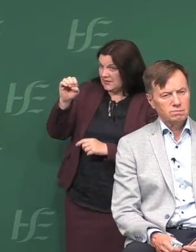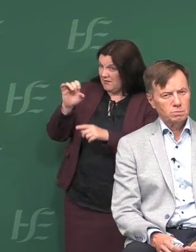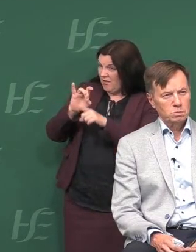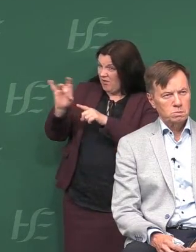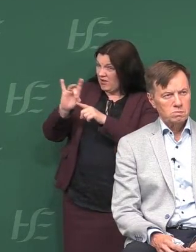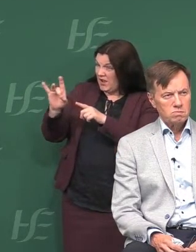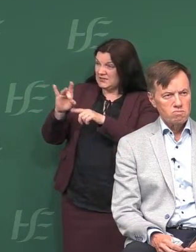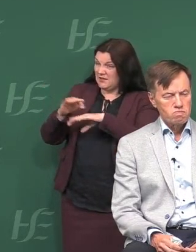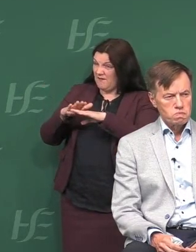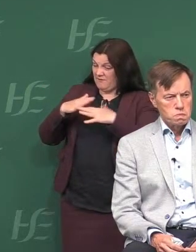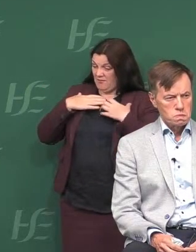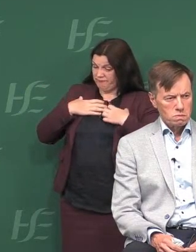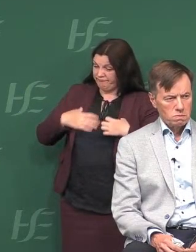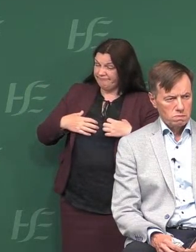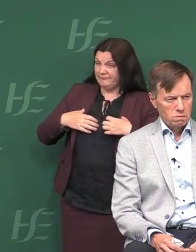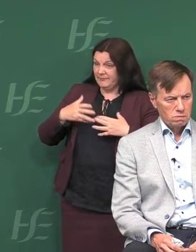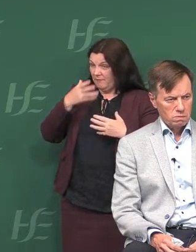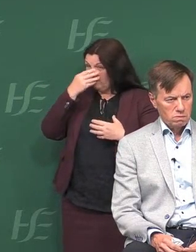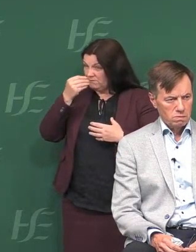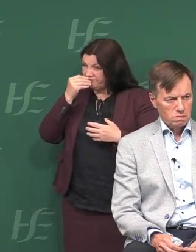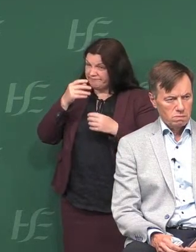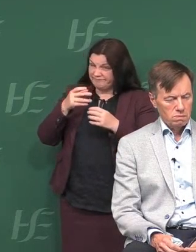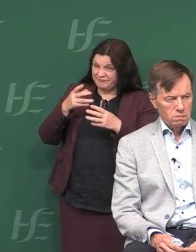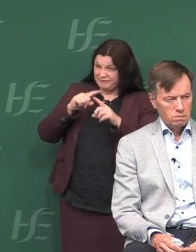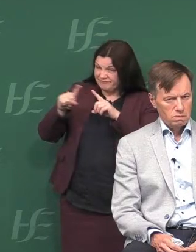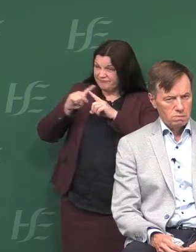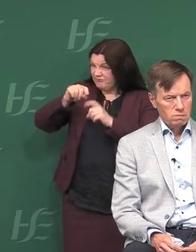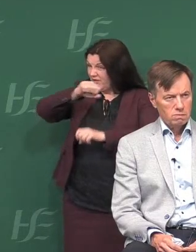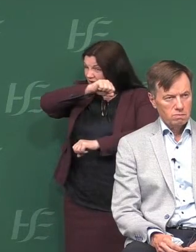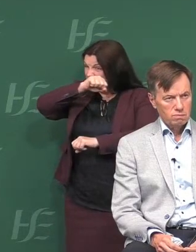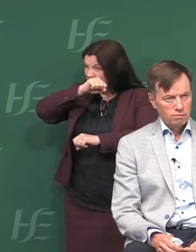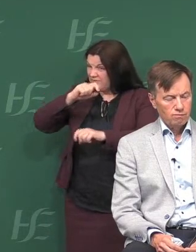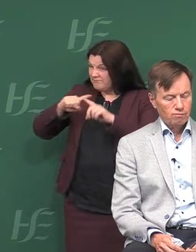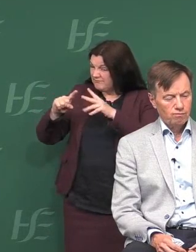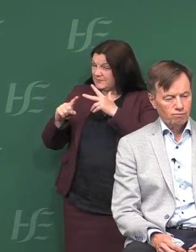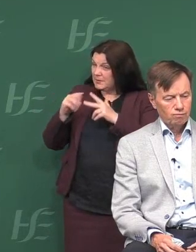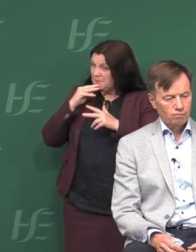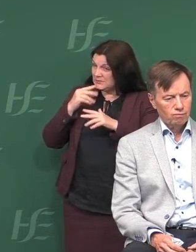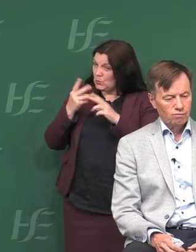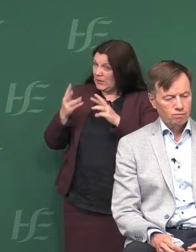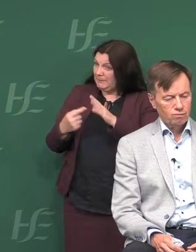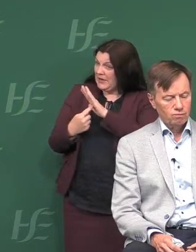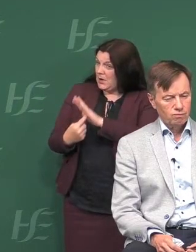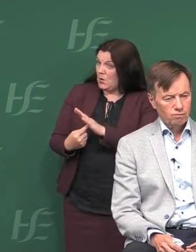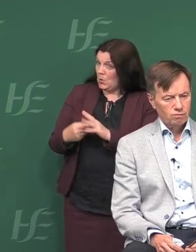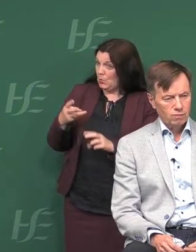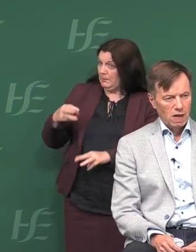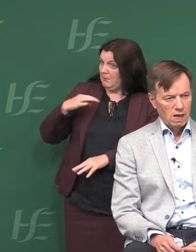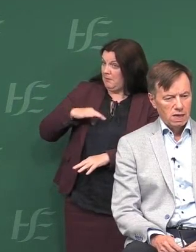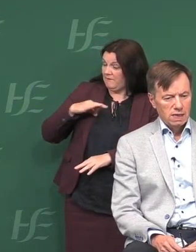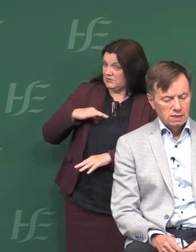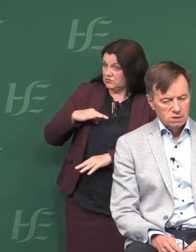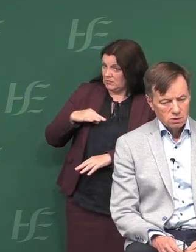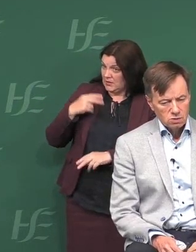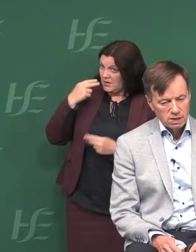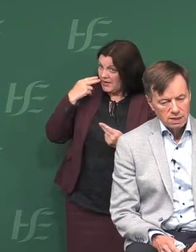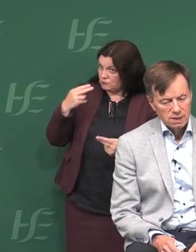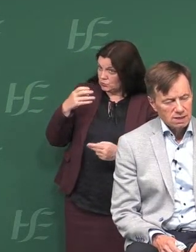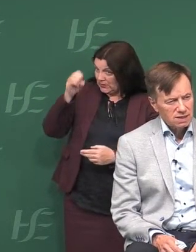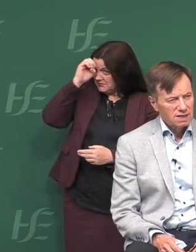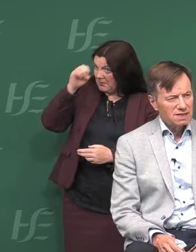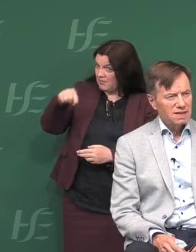illnesses would be kept very, very low again, and that would be beneficial? Wouldn't that be a natural expectation?